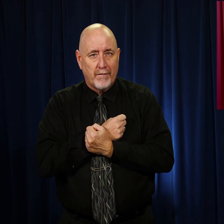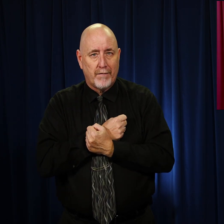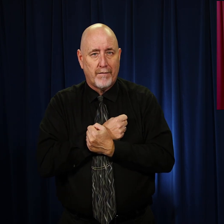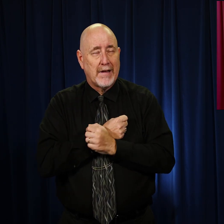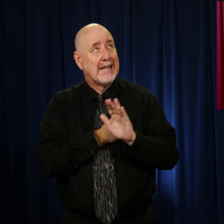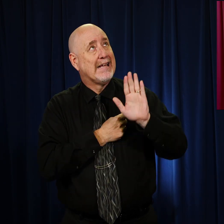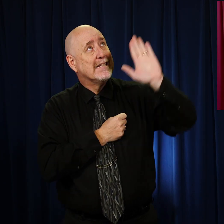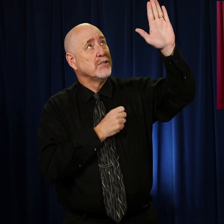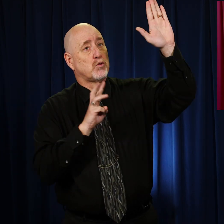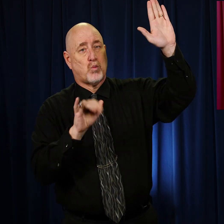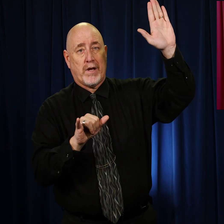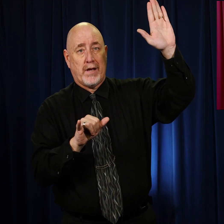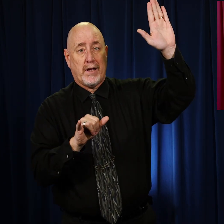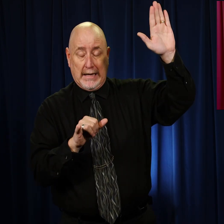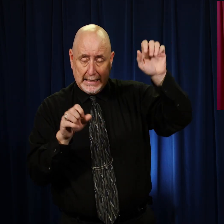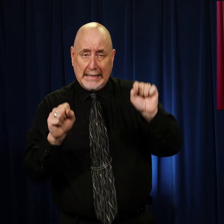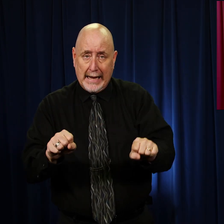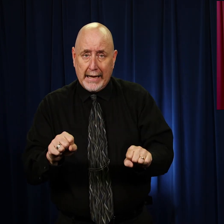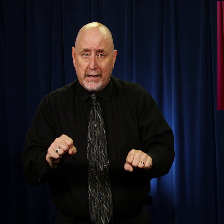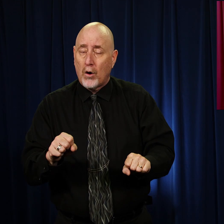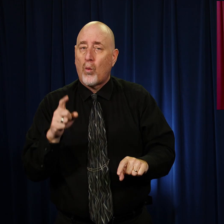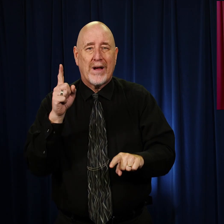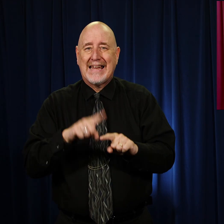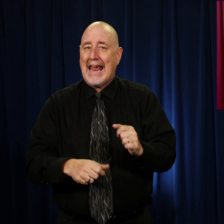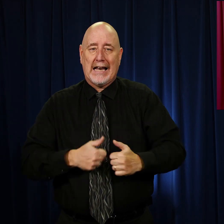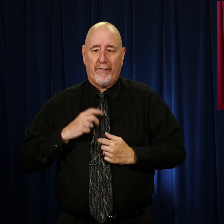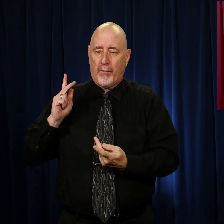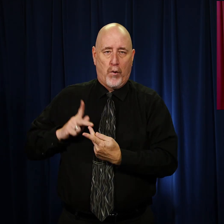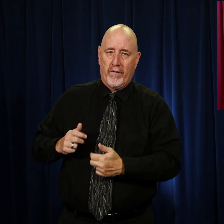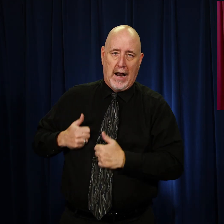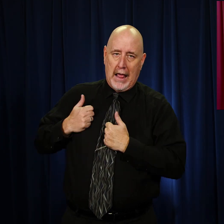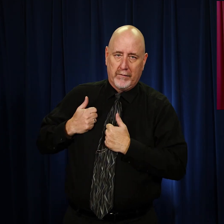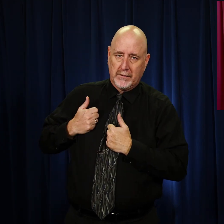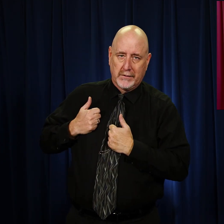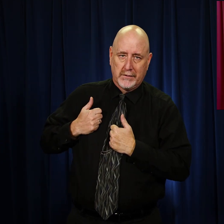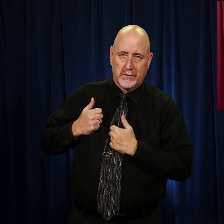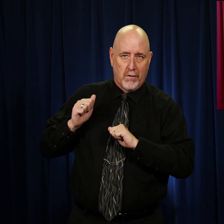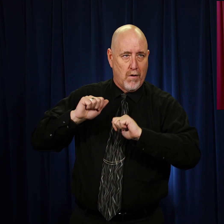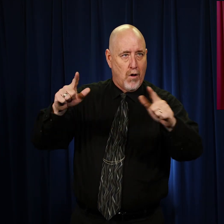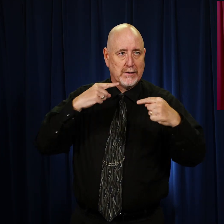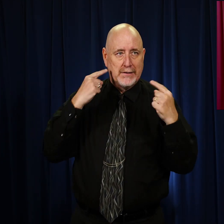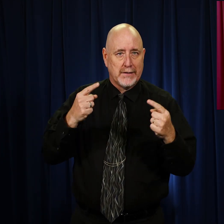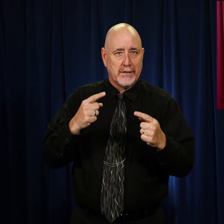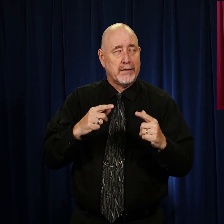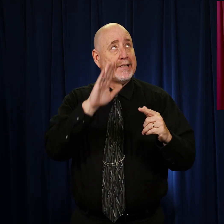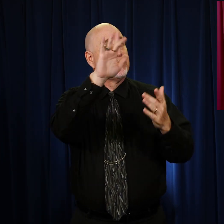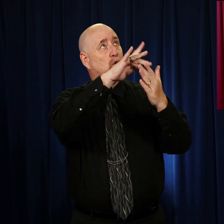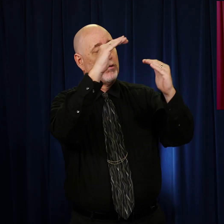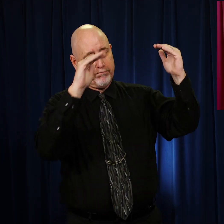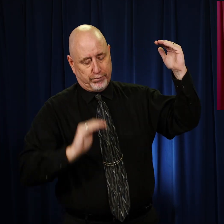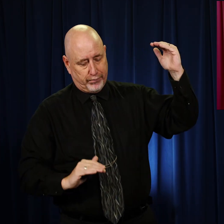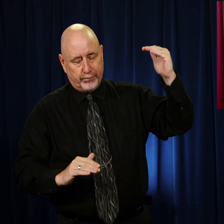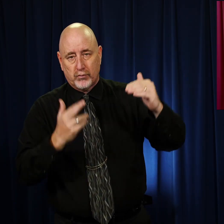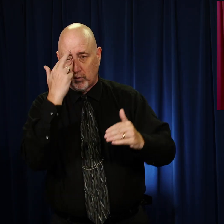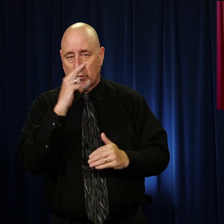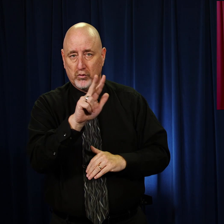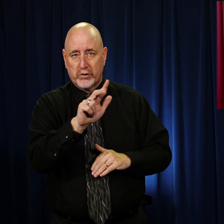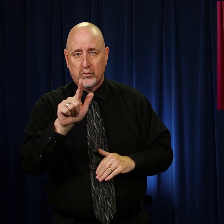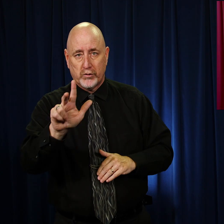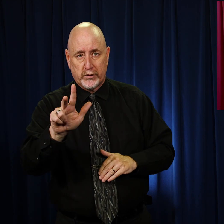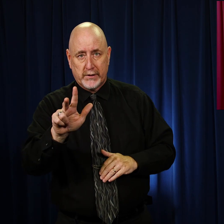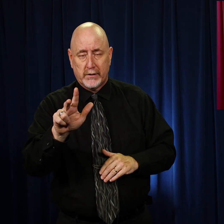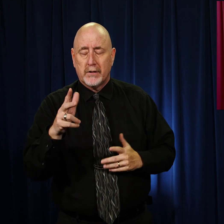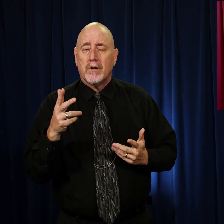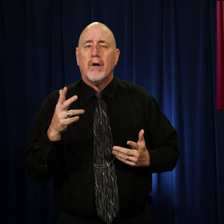the way God loves, and we can do that. While we cannot live perfect lives, because all sin and fall short of the glory of God, Romans